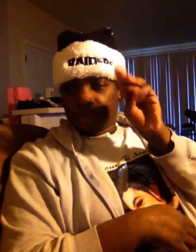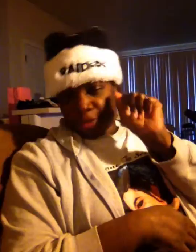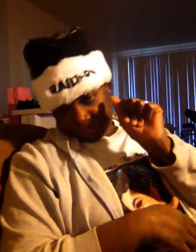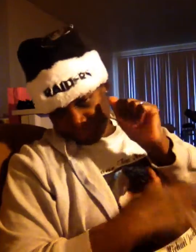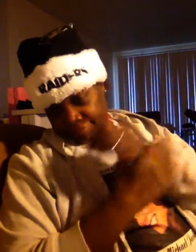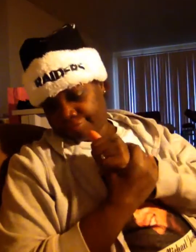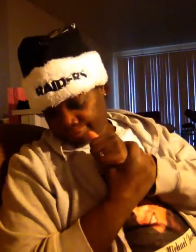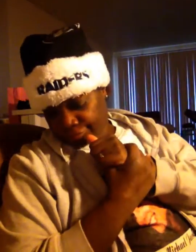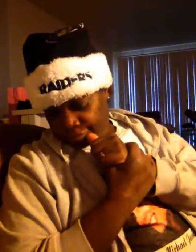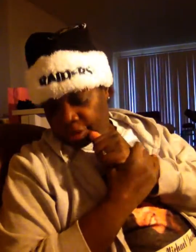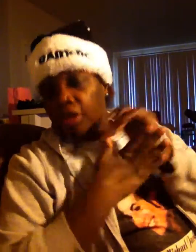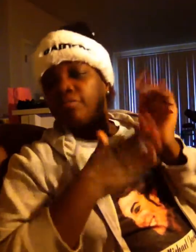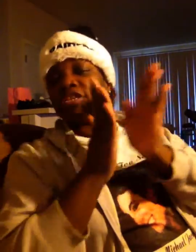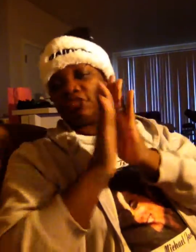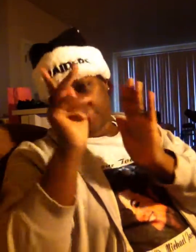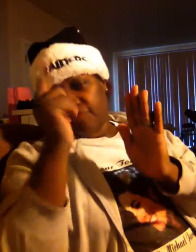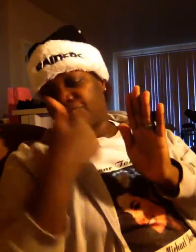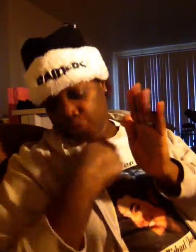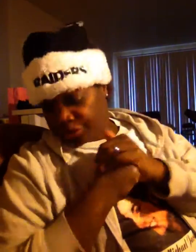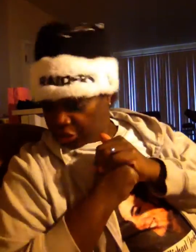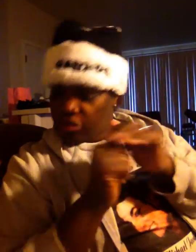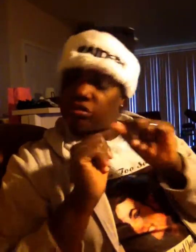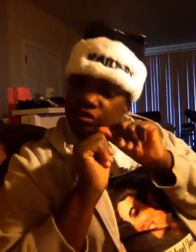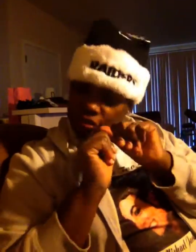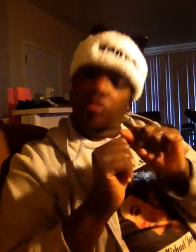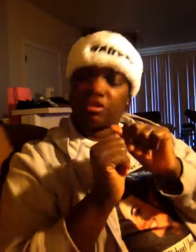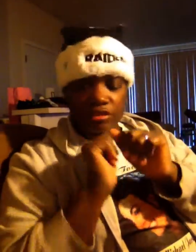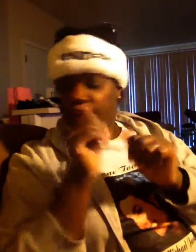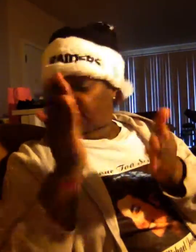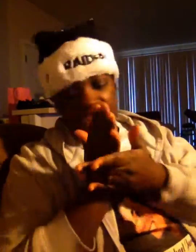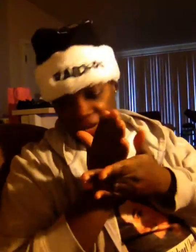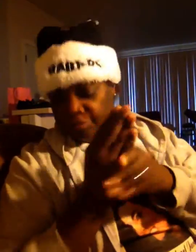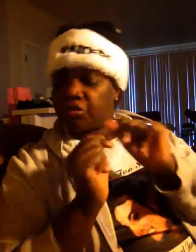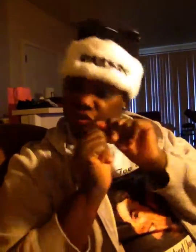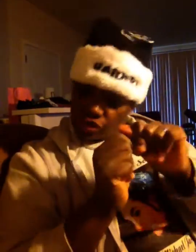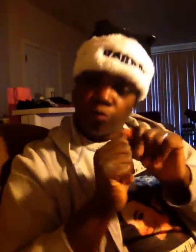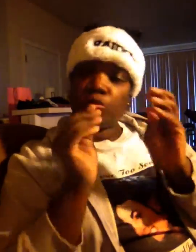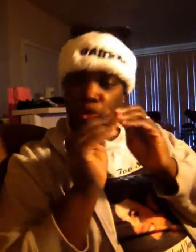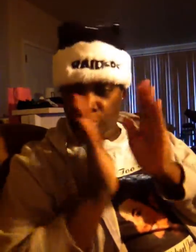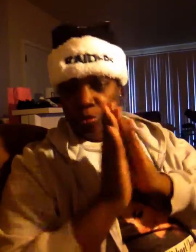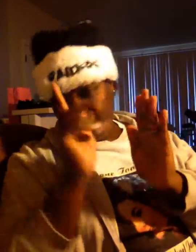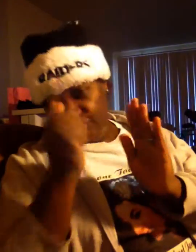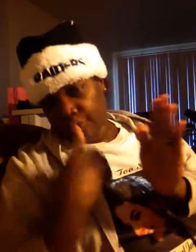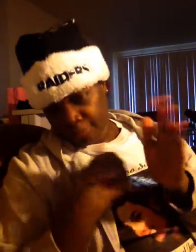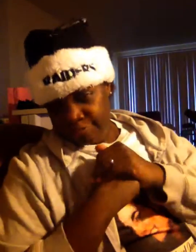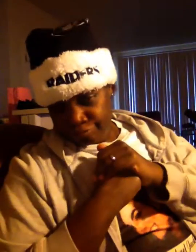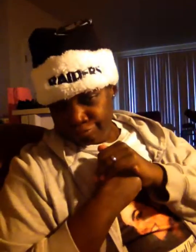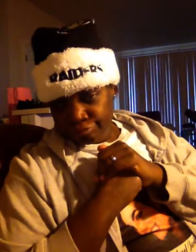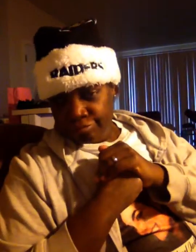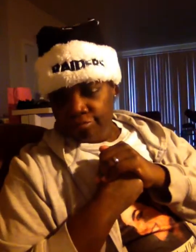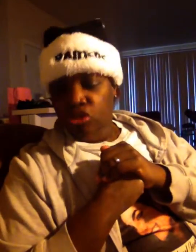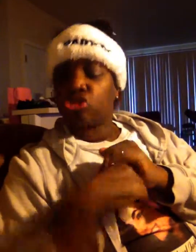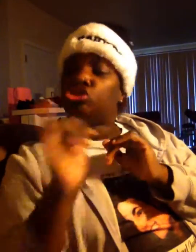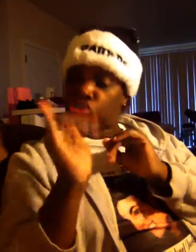Talk about. Me, it's for me. Say, that's a little more for me. You too